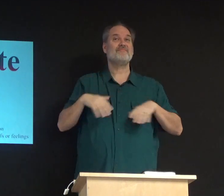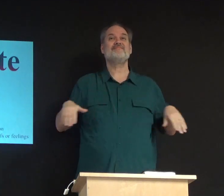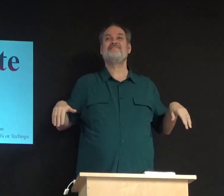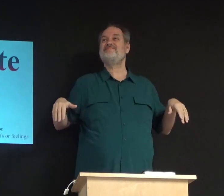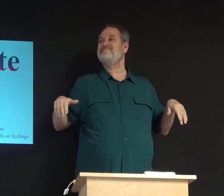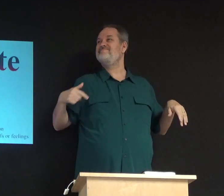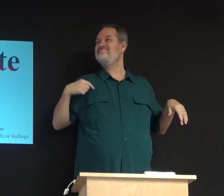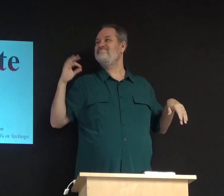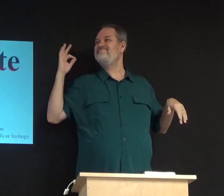sins.